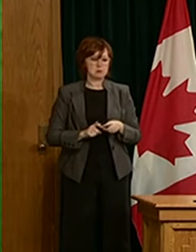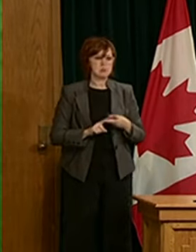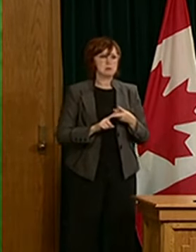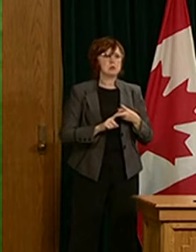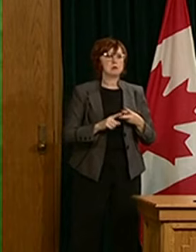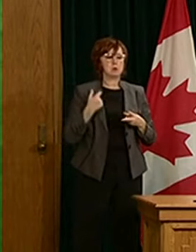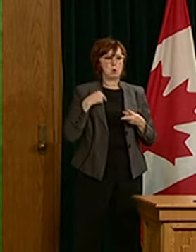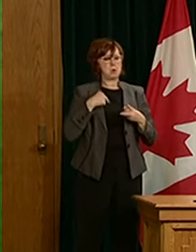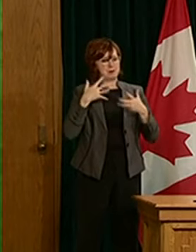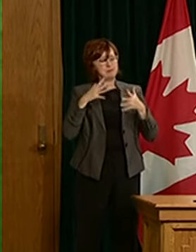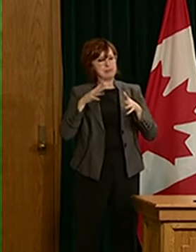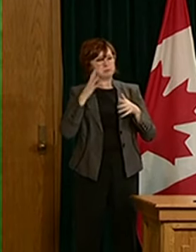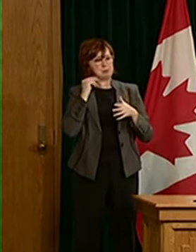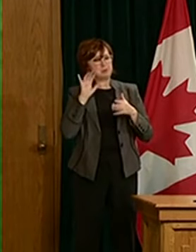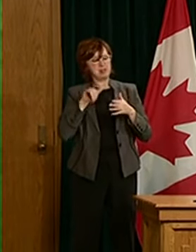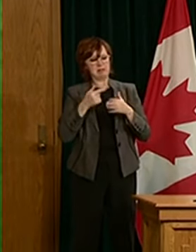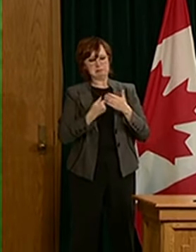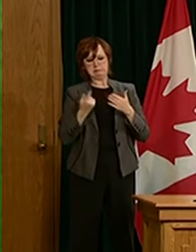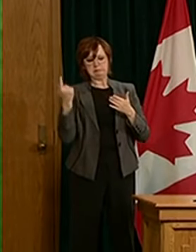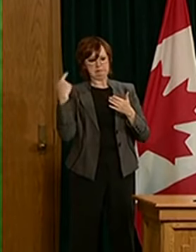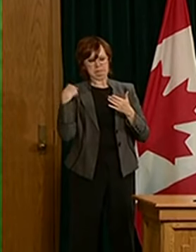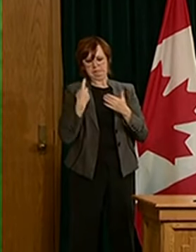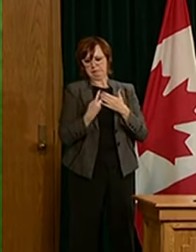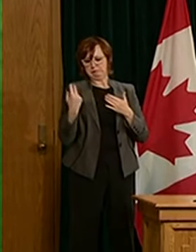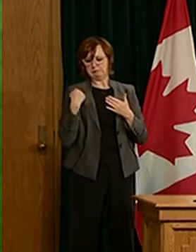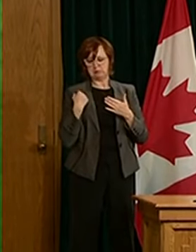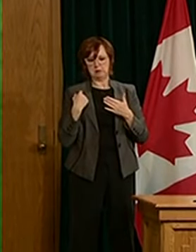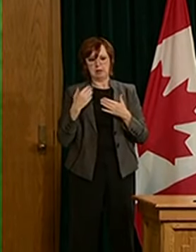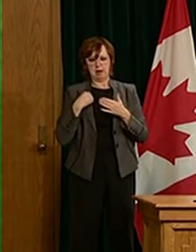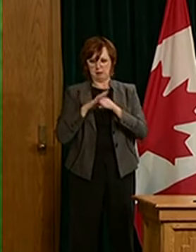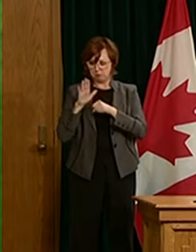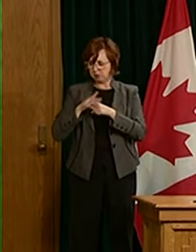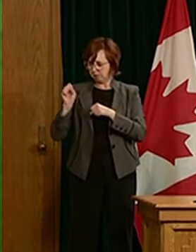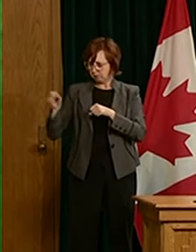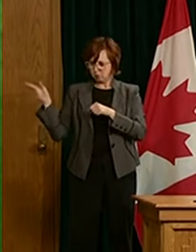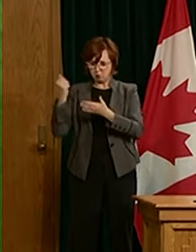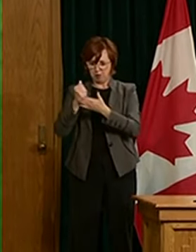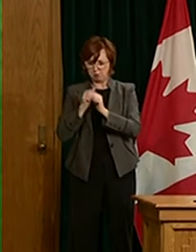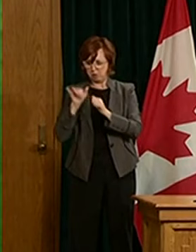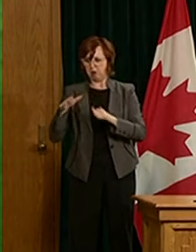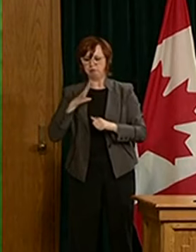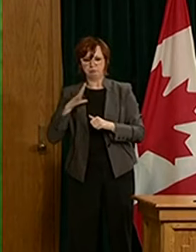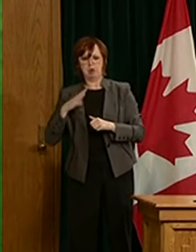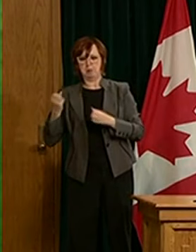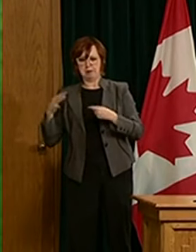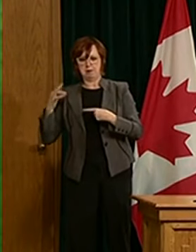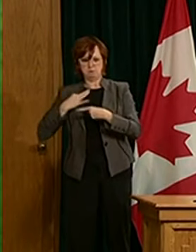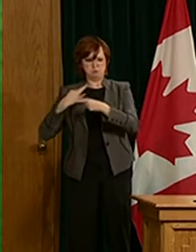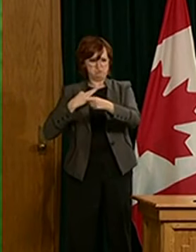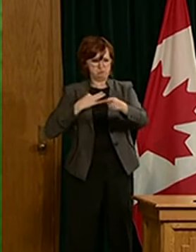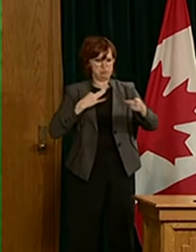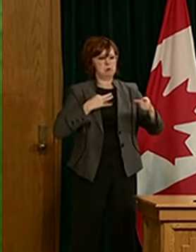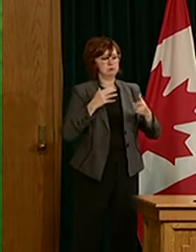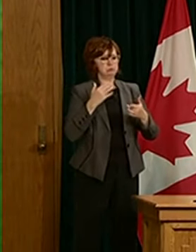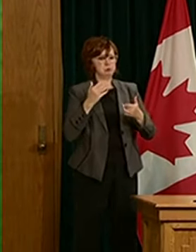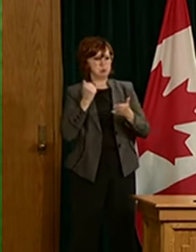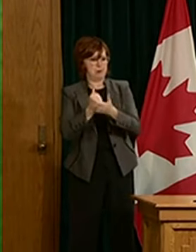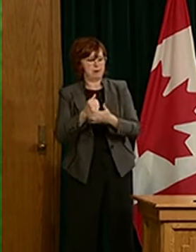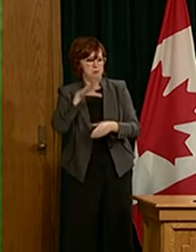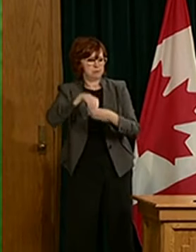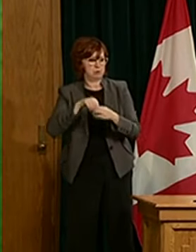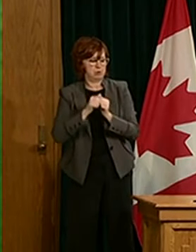to be able to mobilize that extra capacity to assist when and if those events continue to occur. So those are all